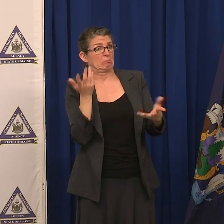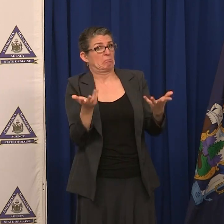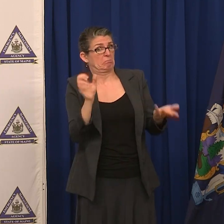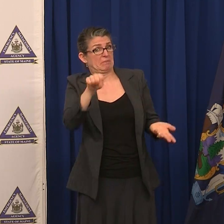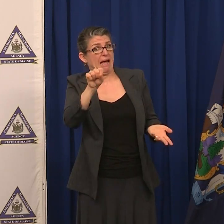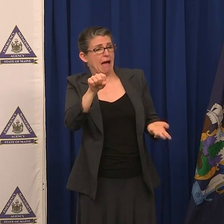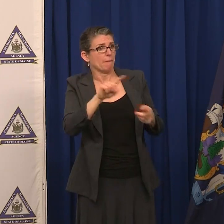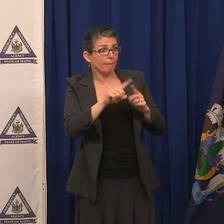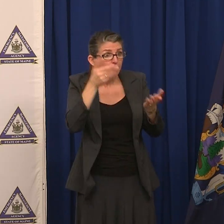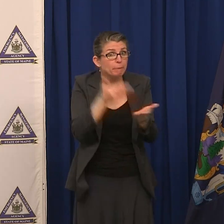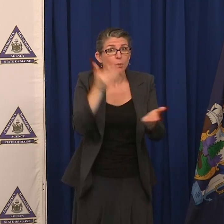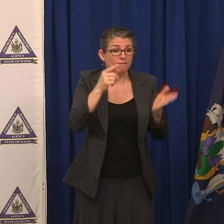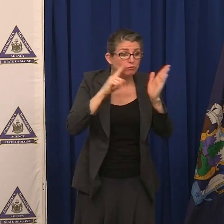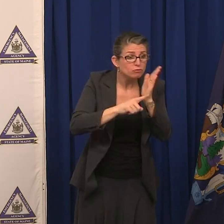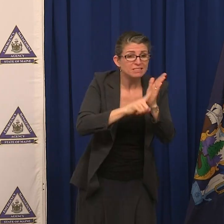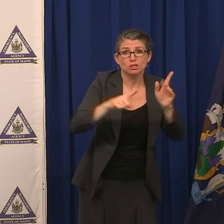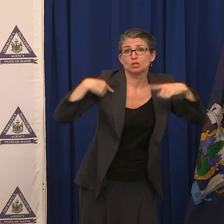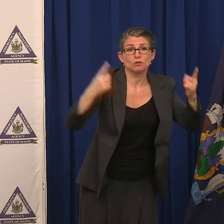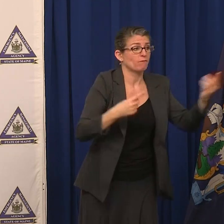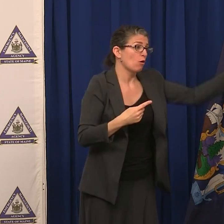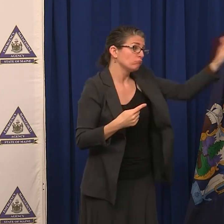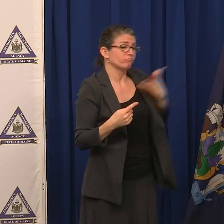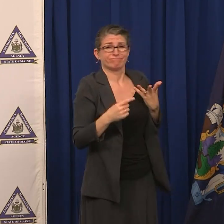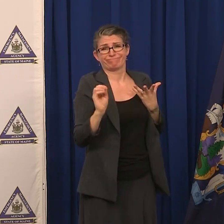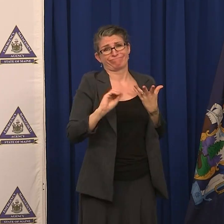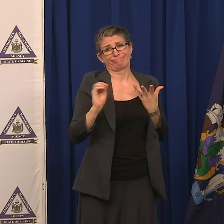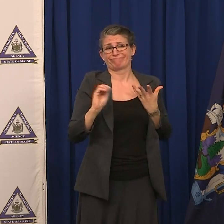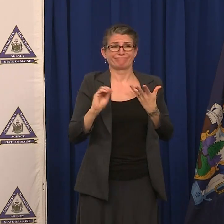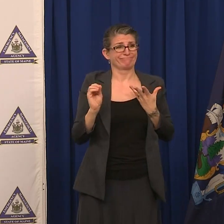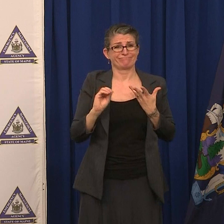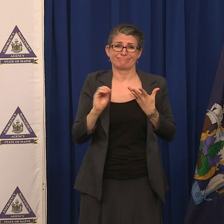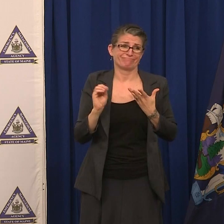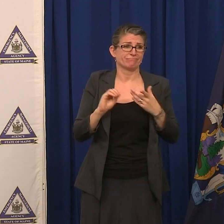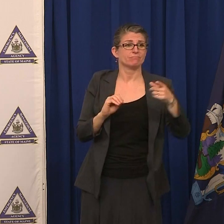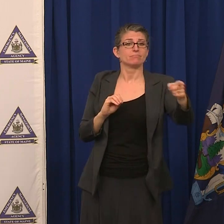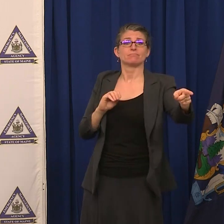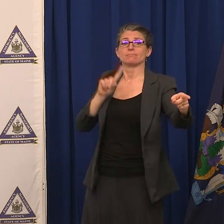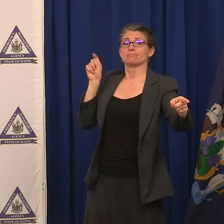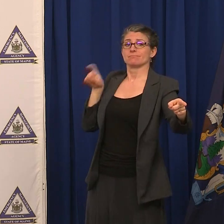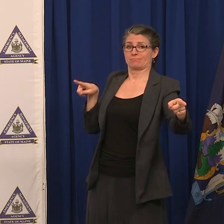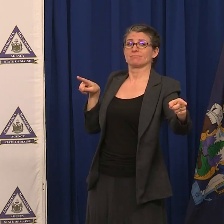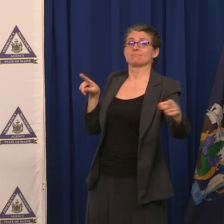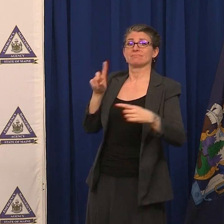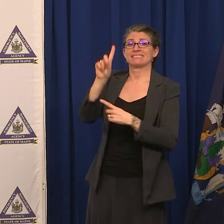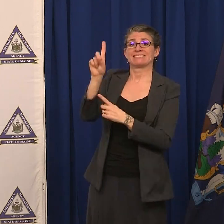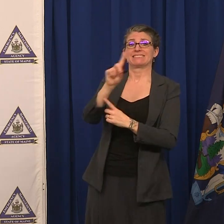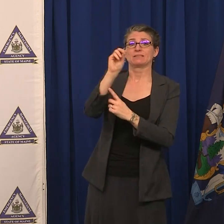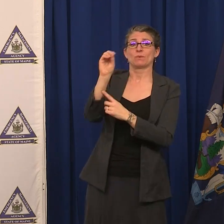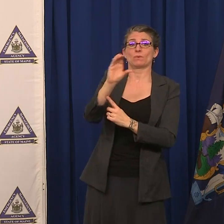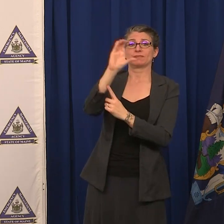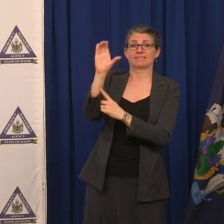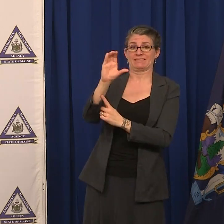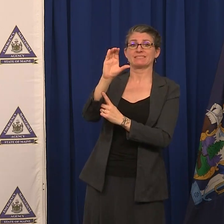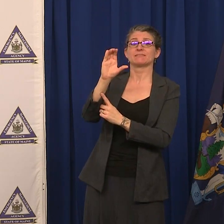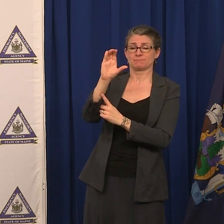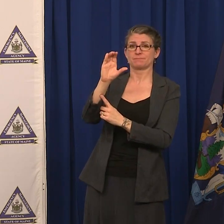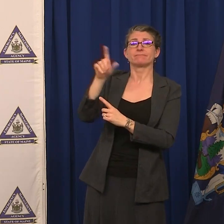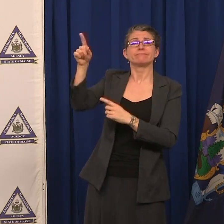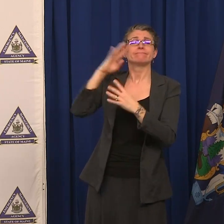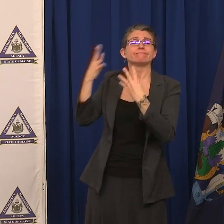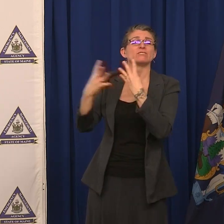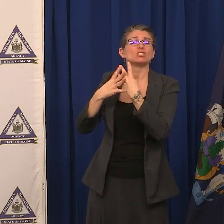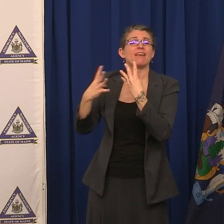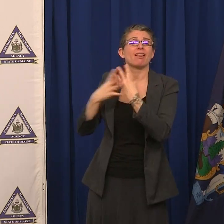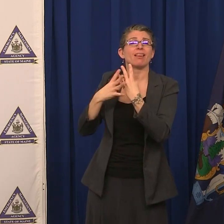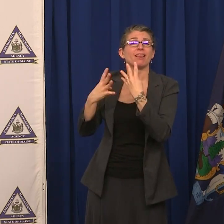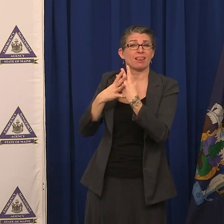of any staff or people in custody with the Departments of Corrections being tested for COVID at this time, and have any of those come back